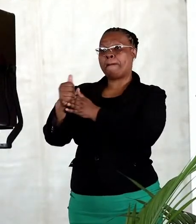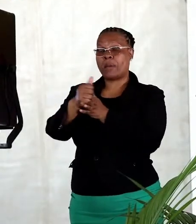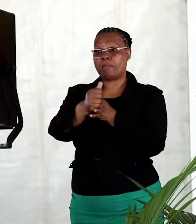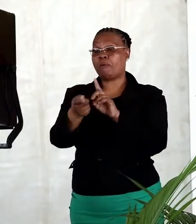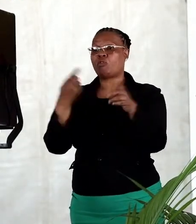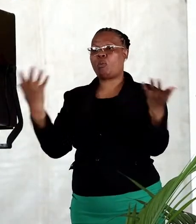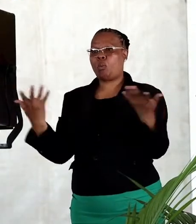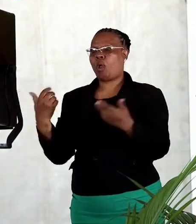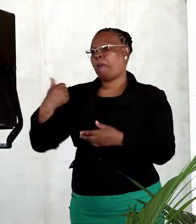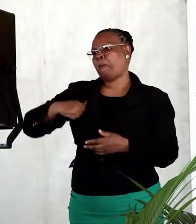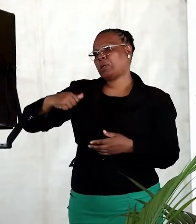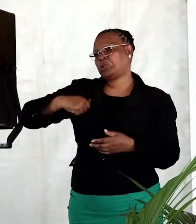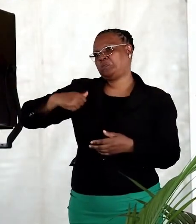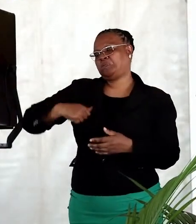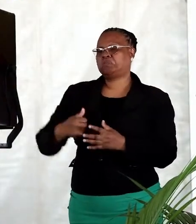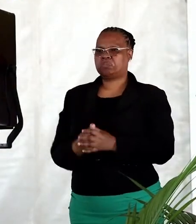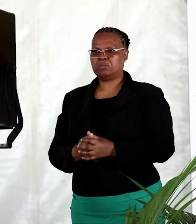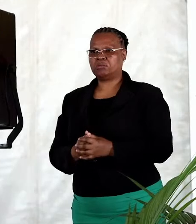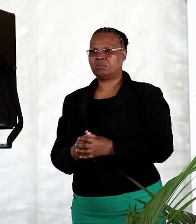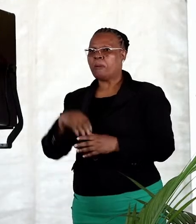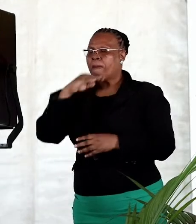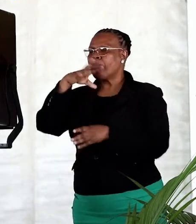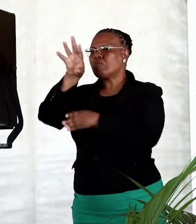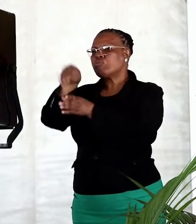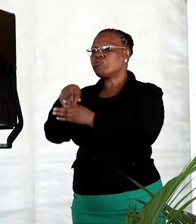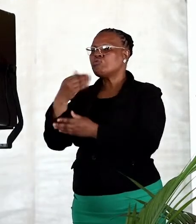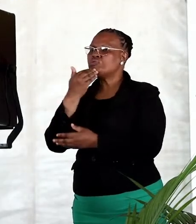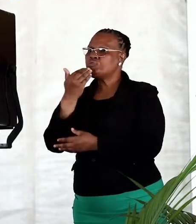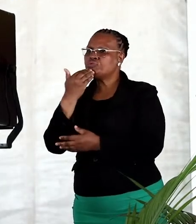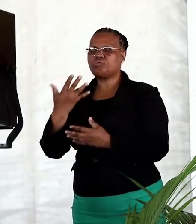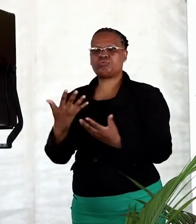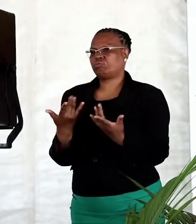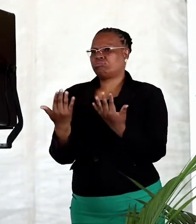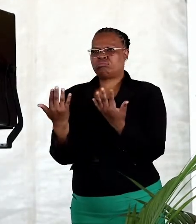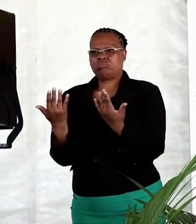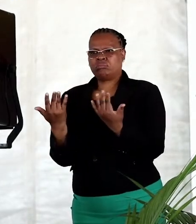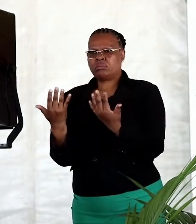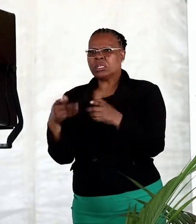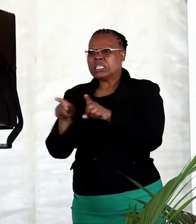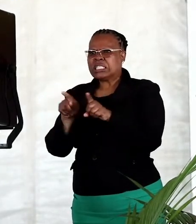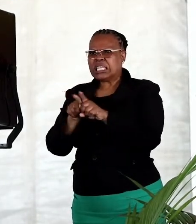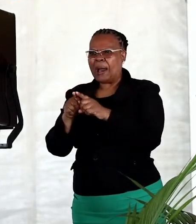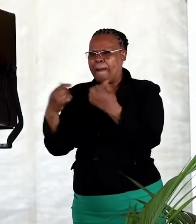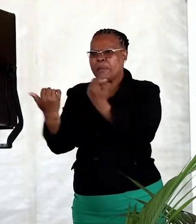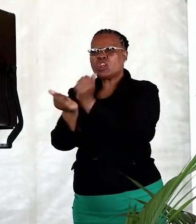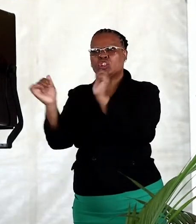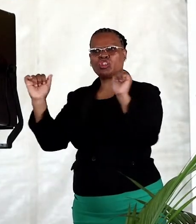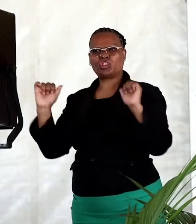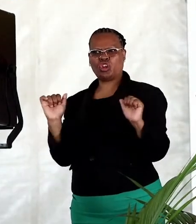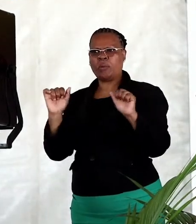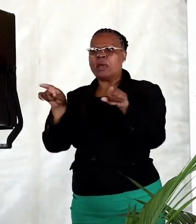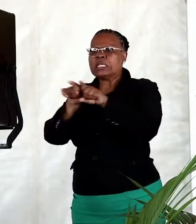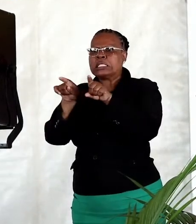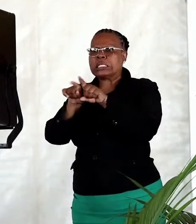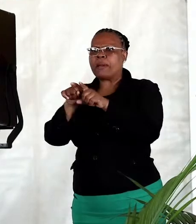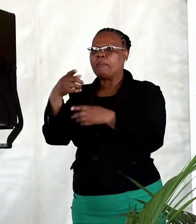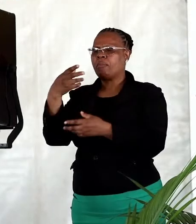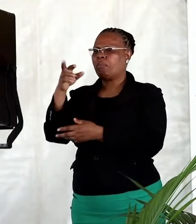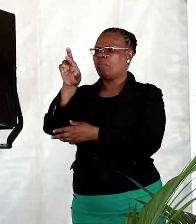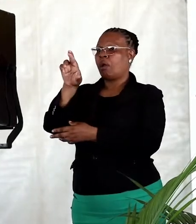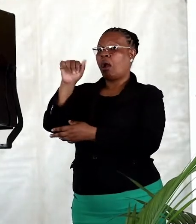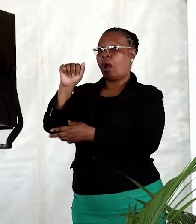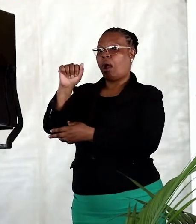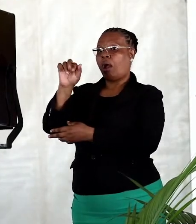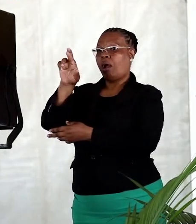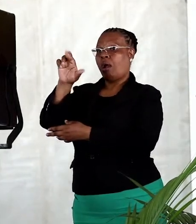zakwamasipala honorable premier phakathi kwethu kukho nendlu ye-kingdom okanye ubukumkani bamarharhabe